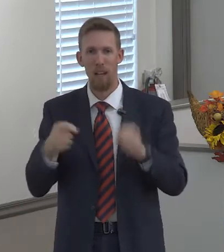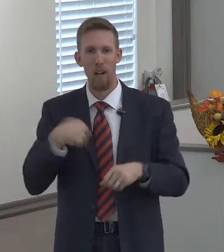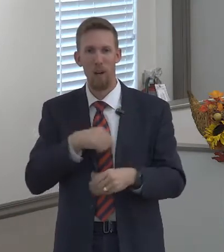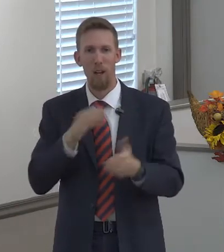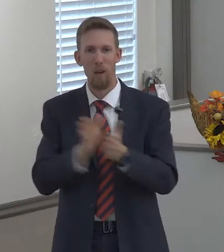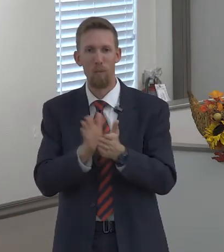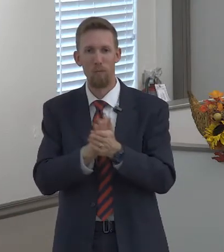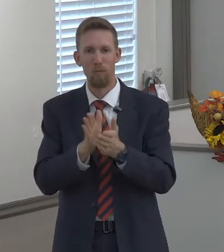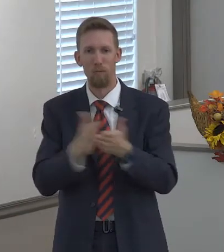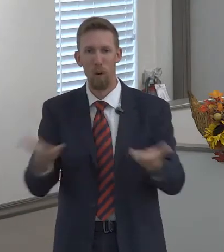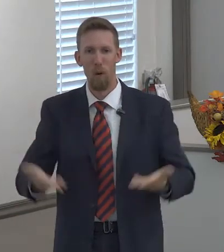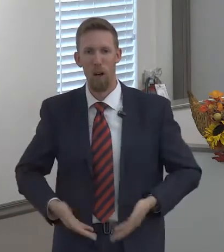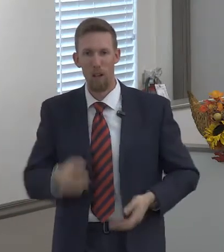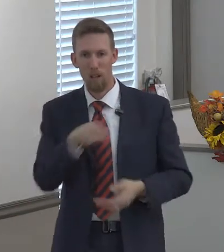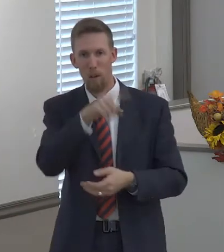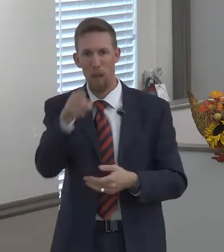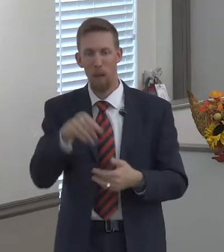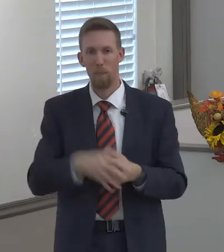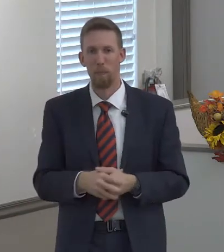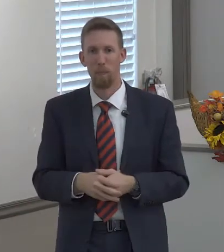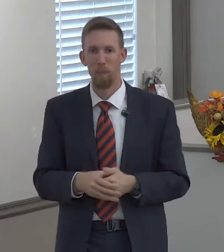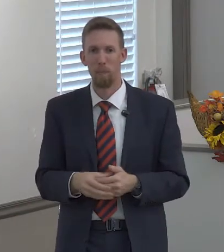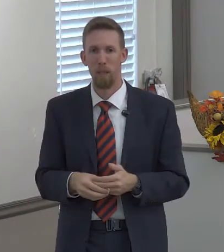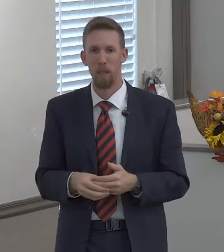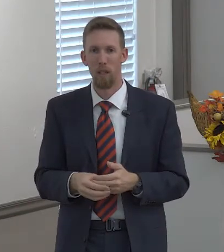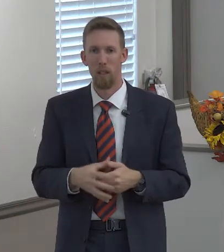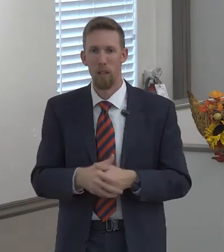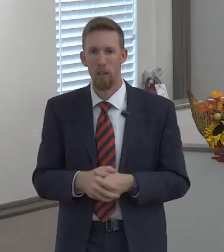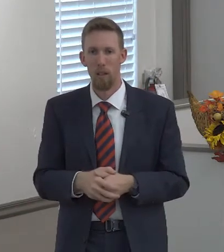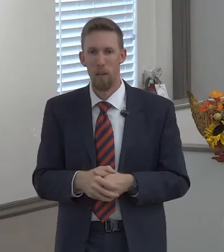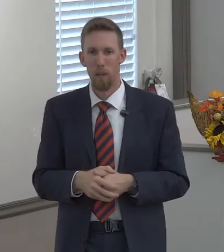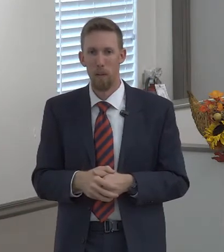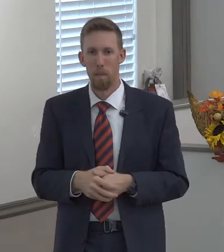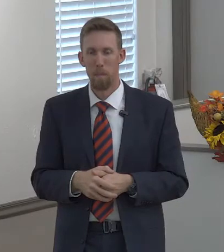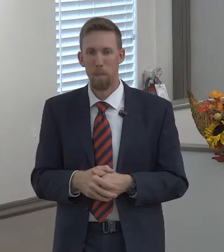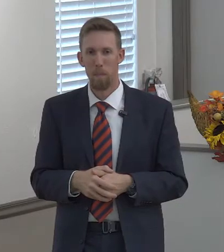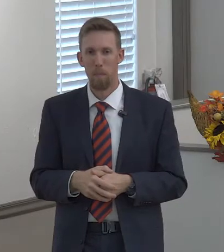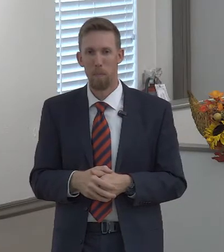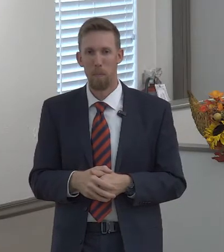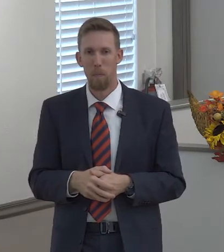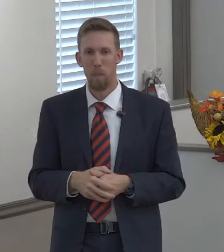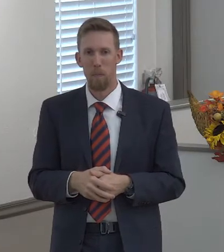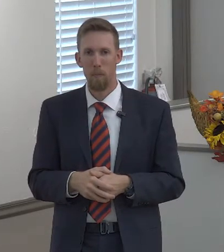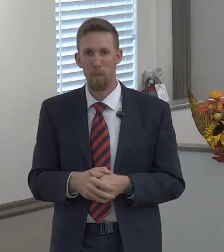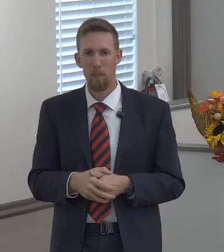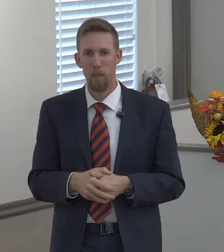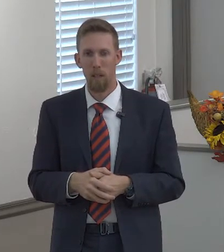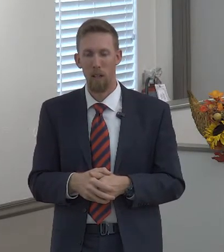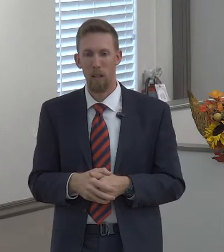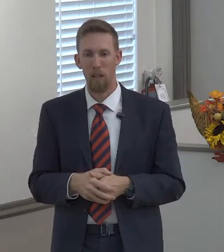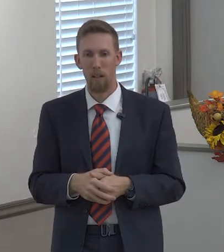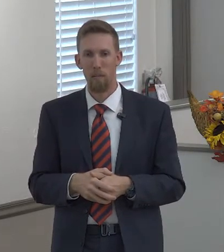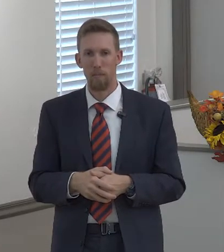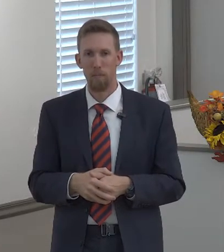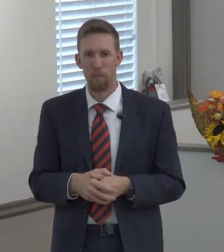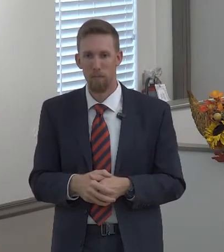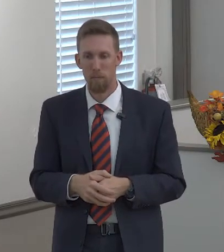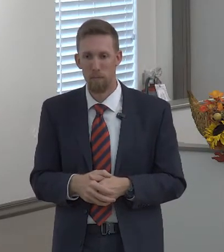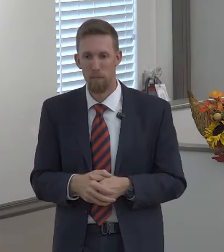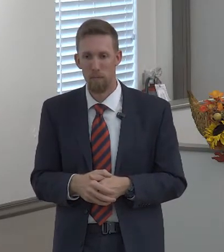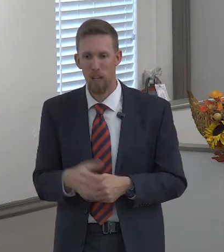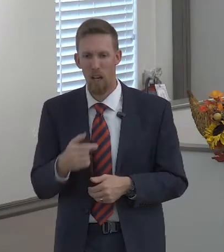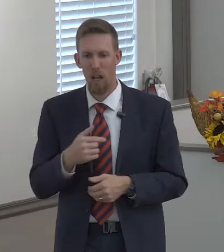Chronicles 16 says. Seek the Lord in His strength. Seek His face continually. Continually seeking Him. Continually thinking